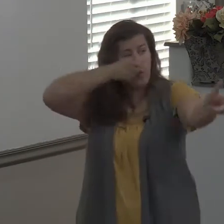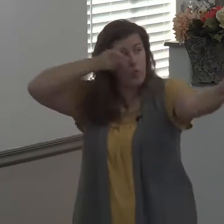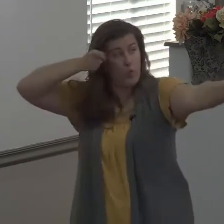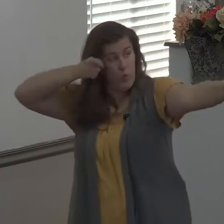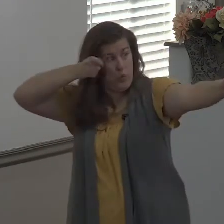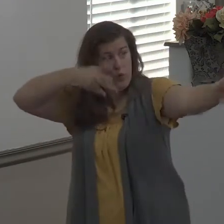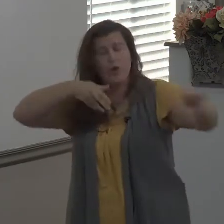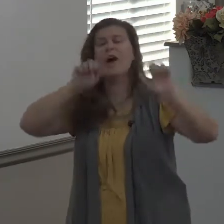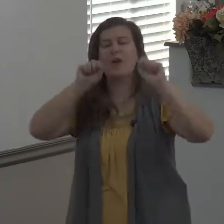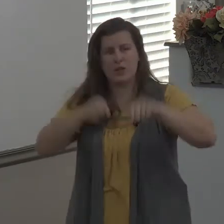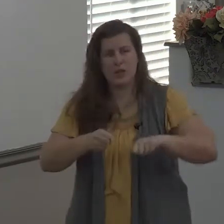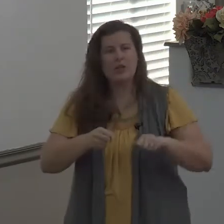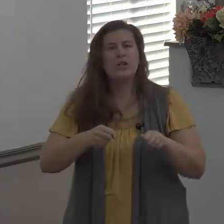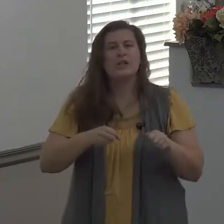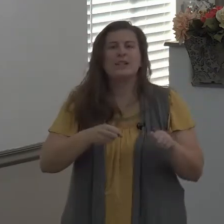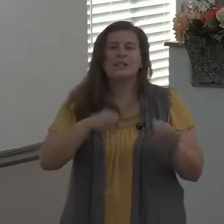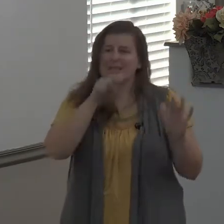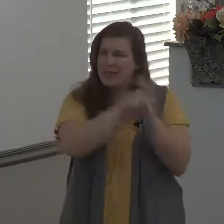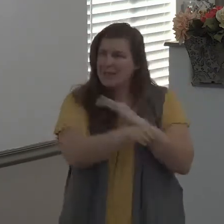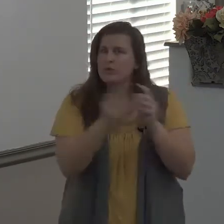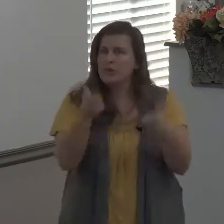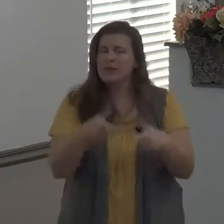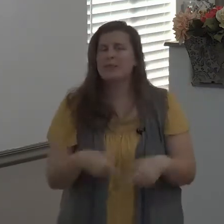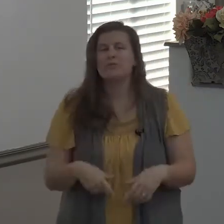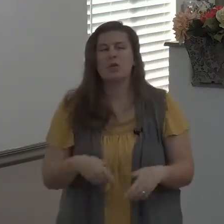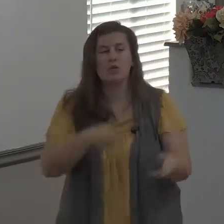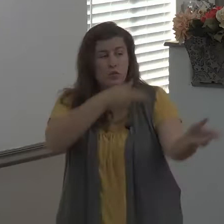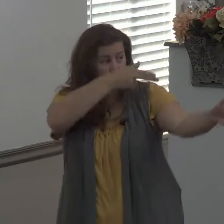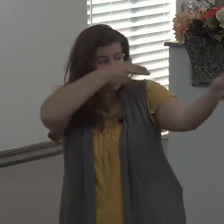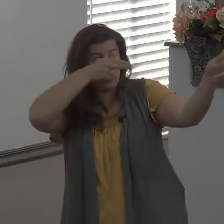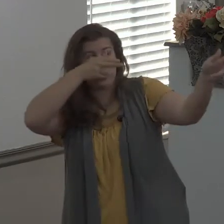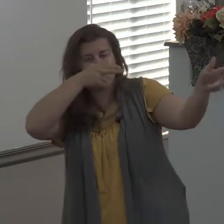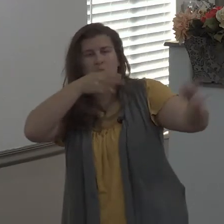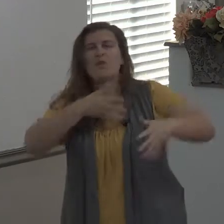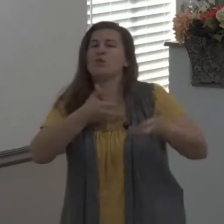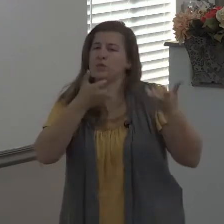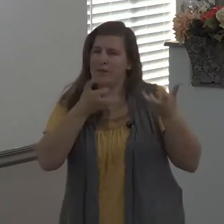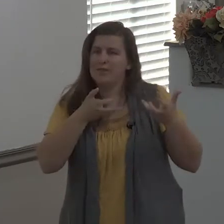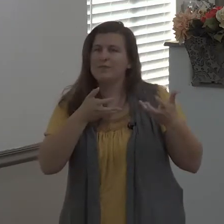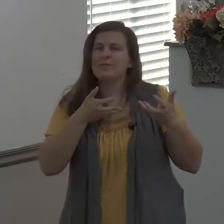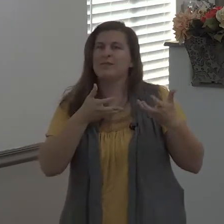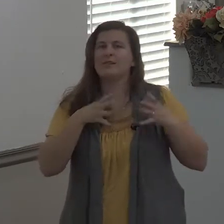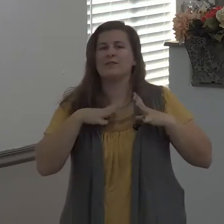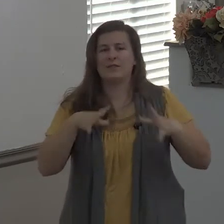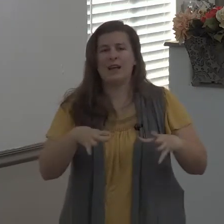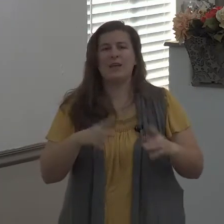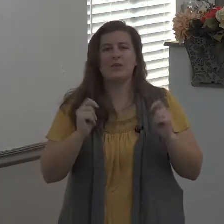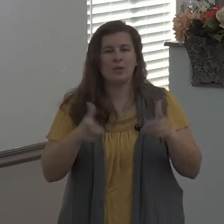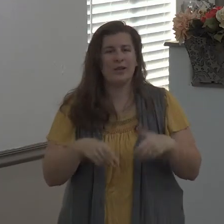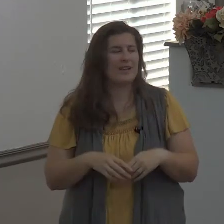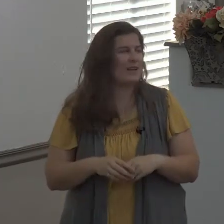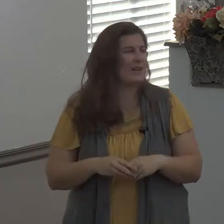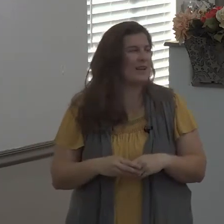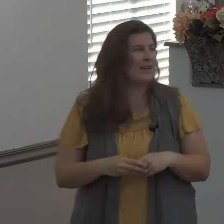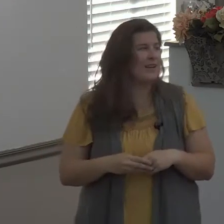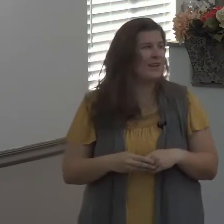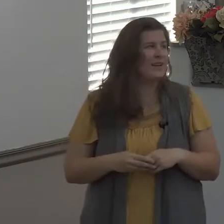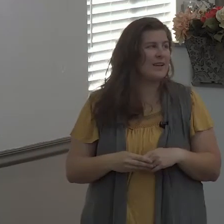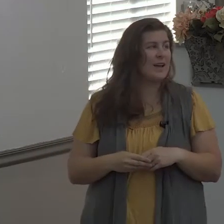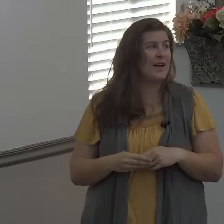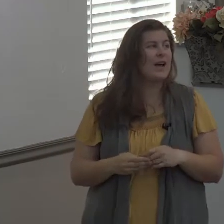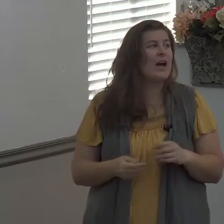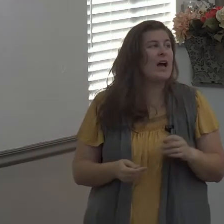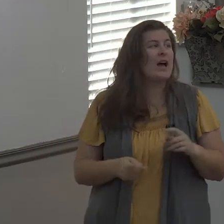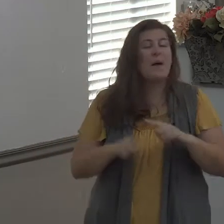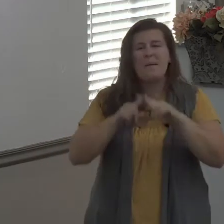that. But you know, if I were a sniper or an archer, I could just pick him off from a distance. Archery's huge out in Ohio. Those of you that want